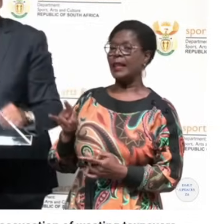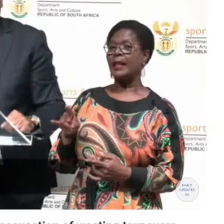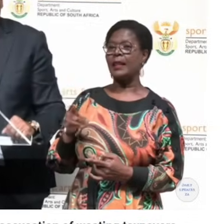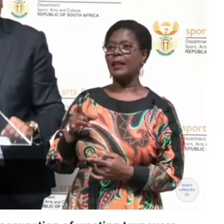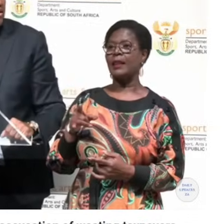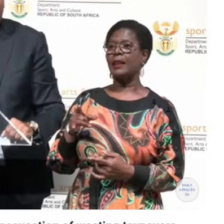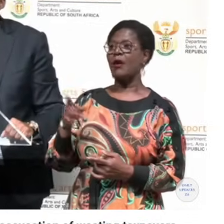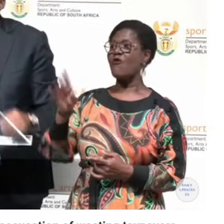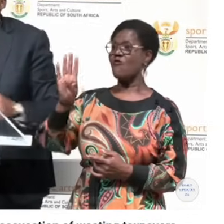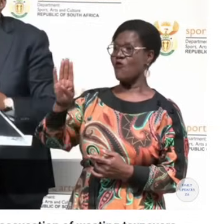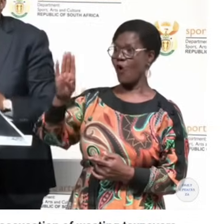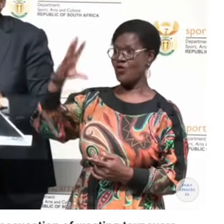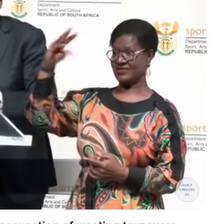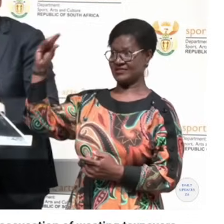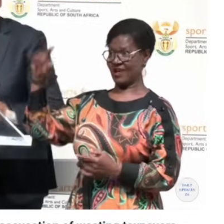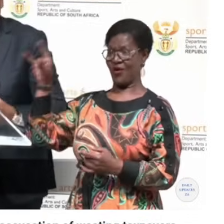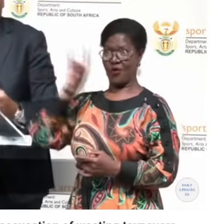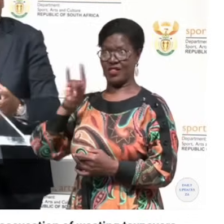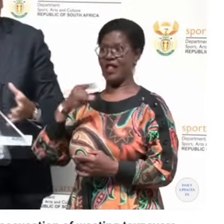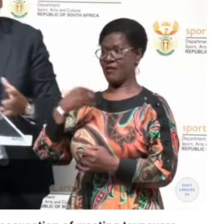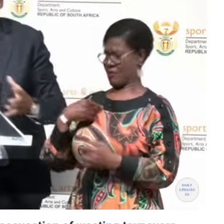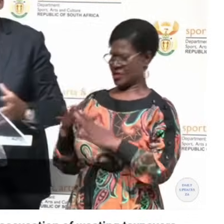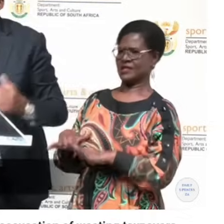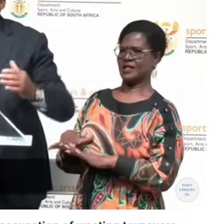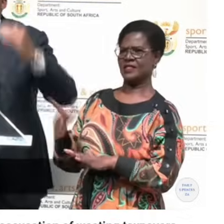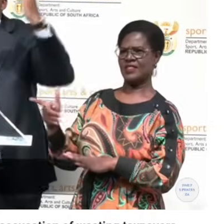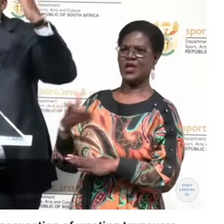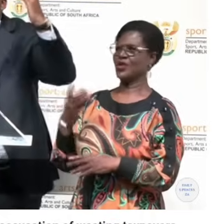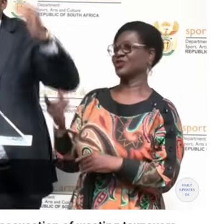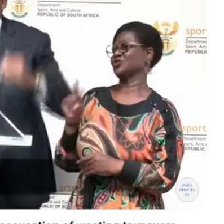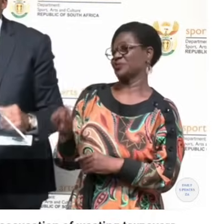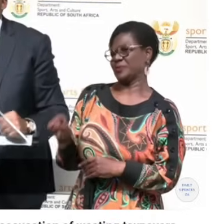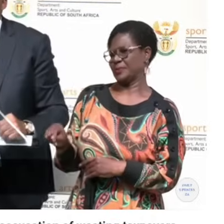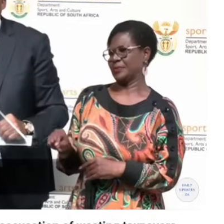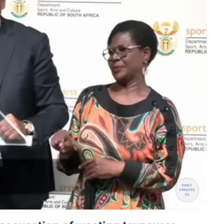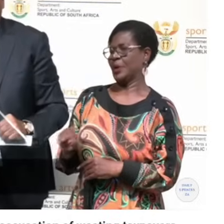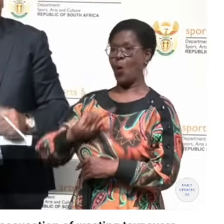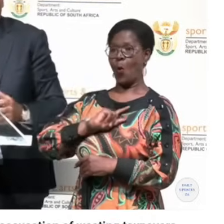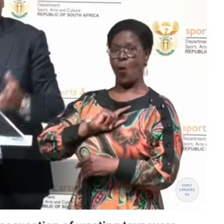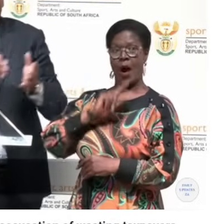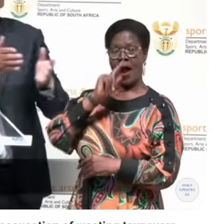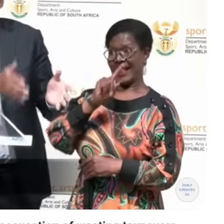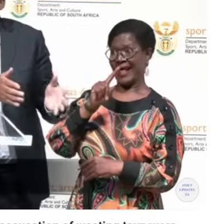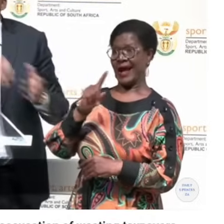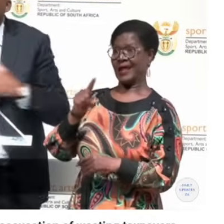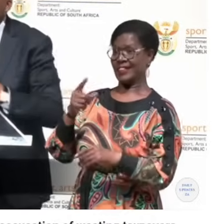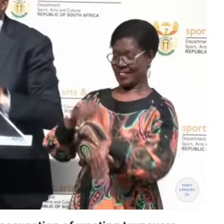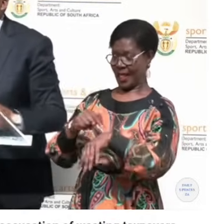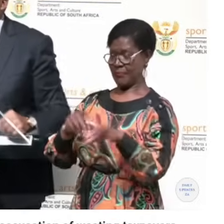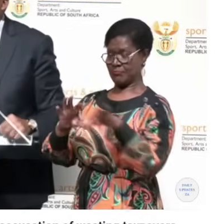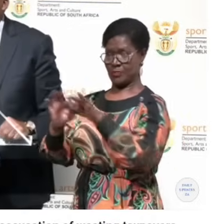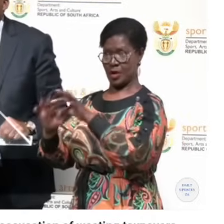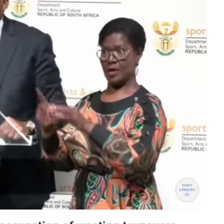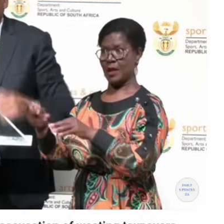stayed in a 4-star hotel, which was a bit cheaper because it was during the Olympics, all the prices were up. Yes. And you can't compare euros with